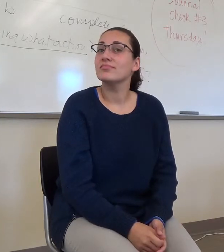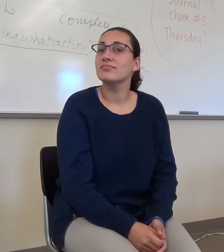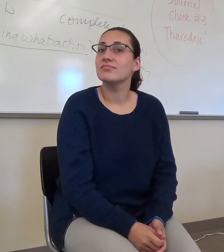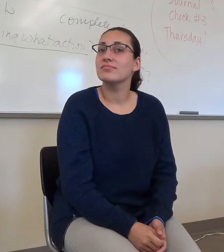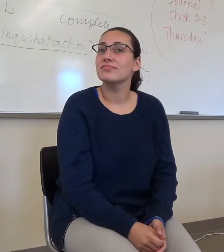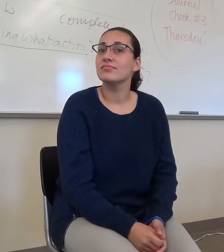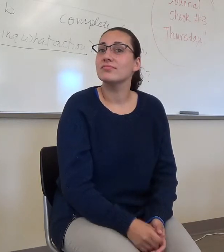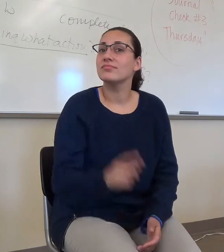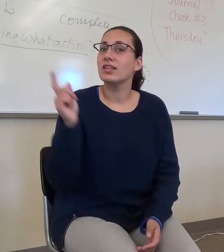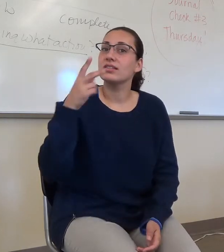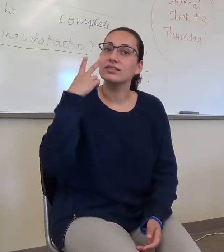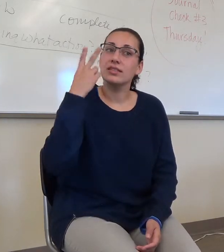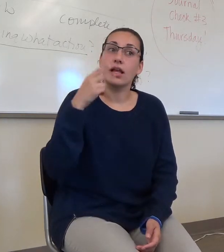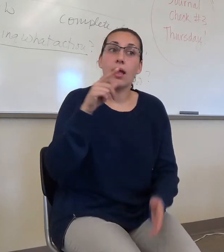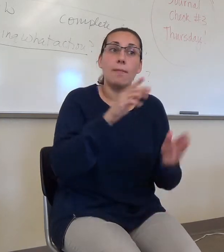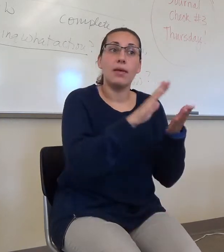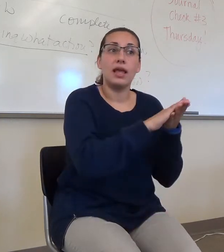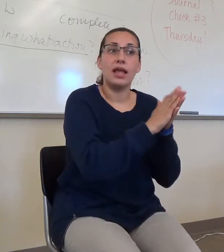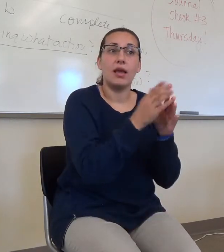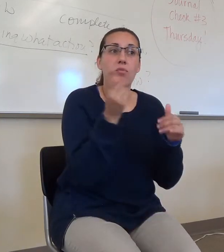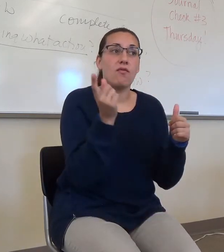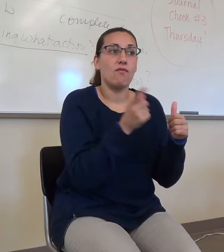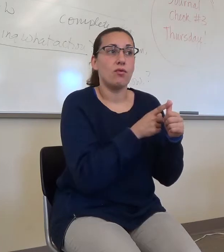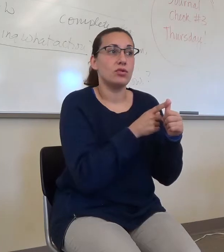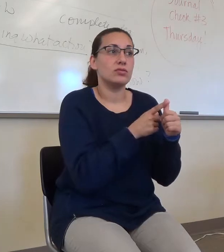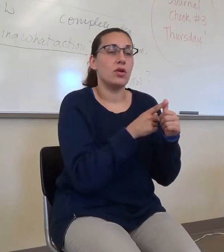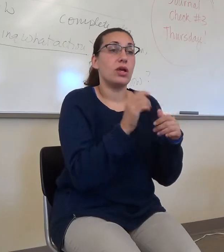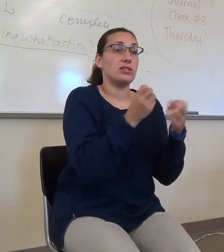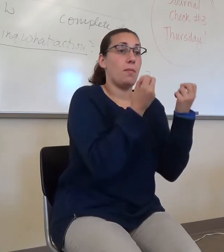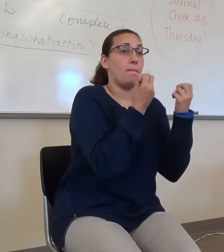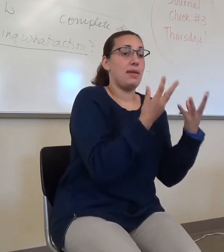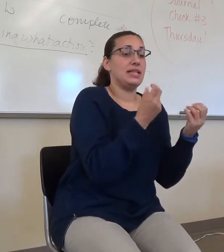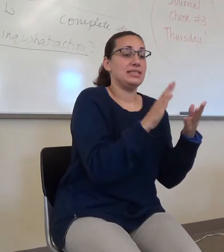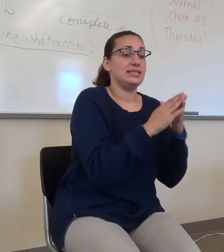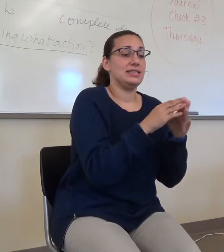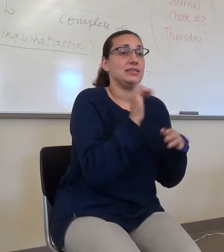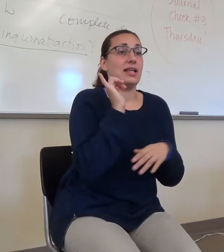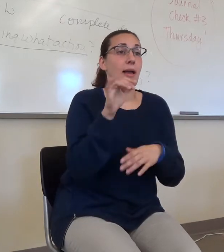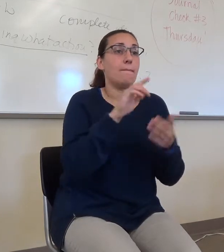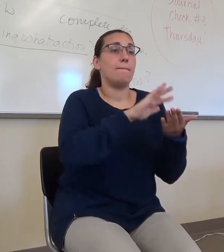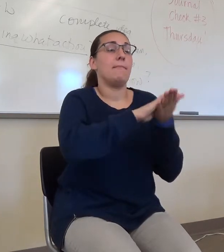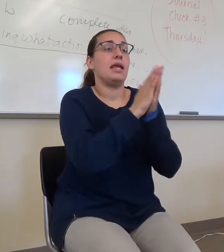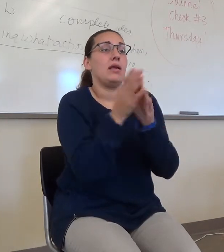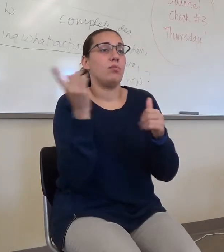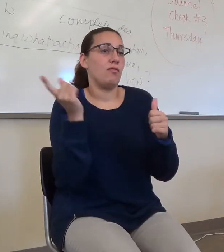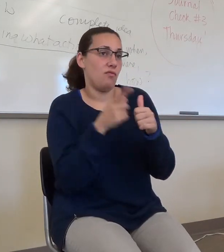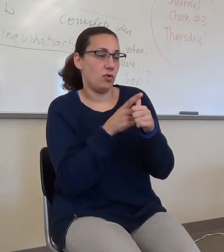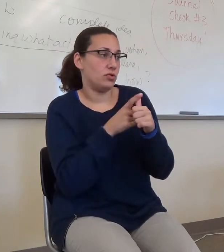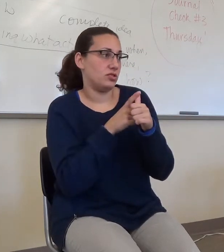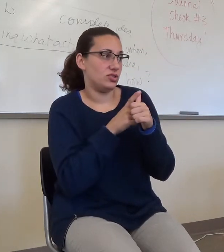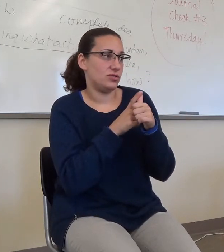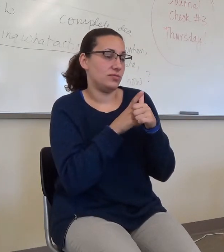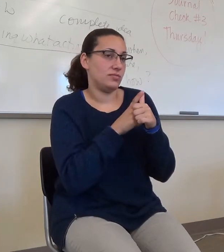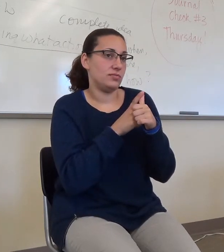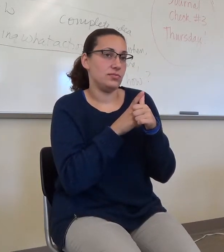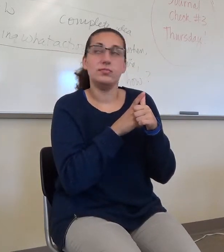It became the first of many cities. Okay, so without a reversal transition, this is